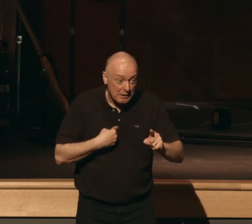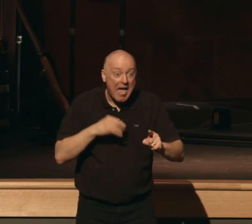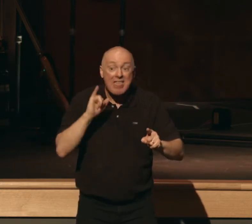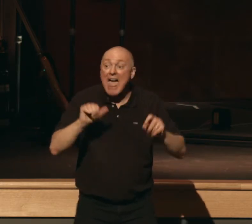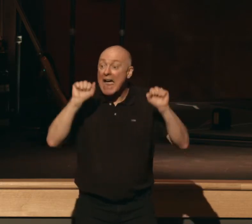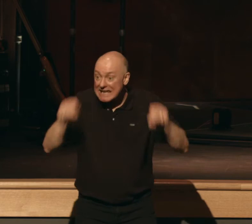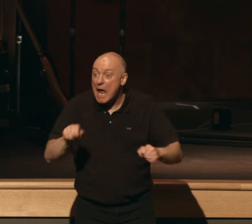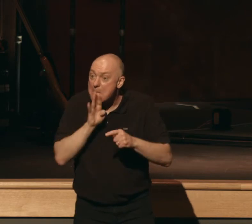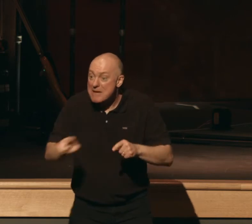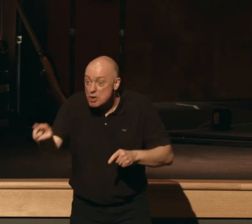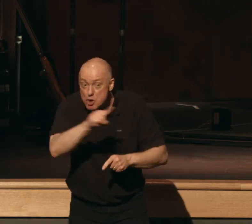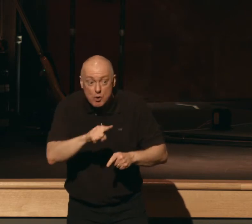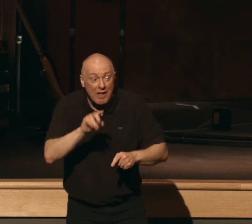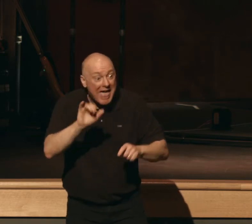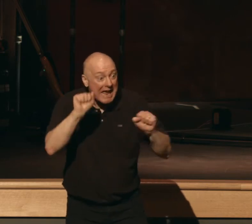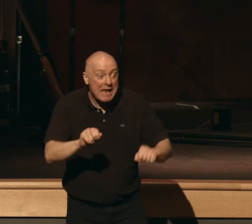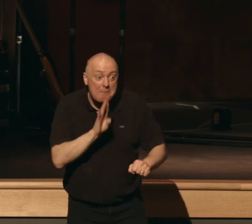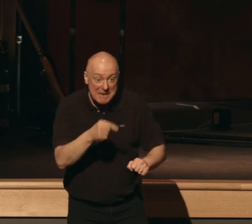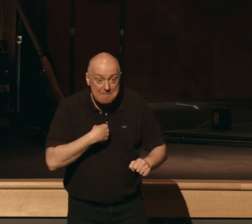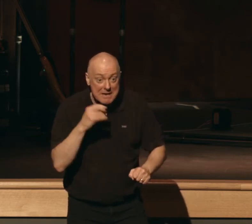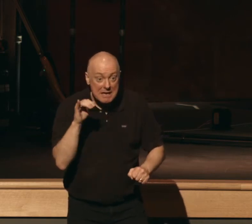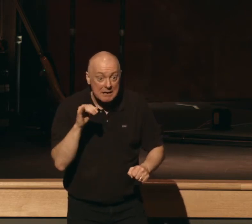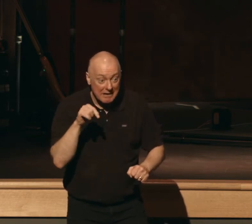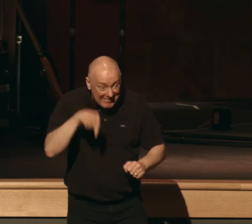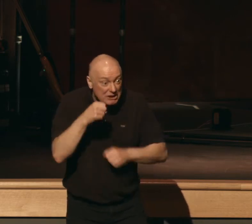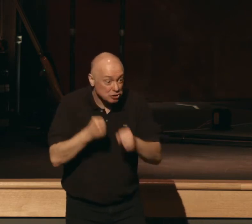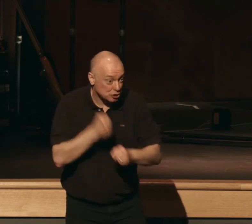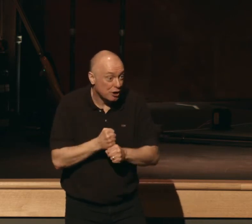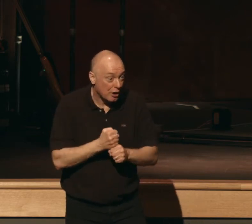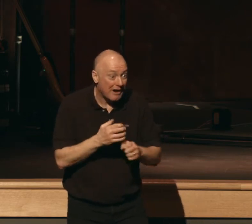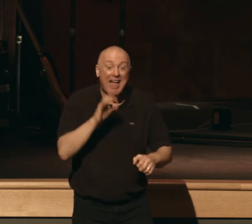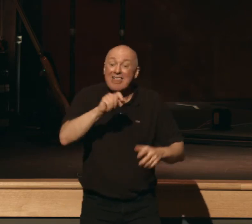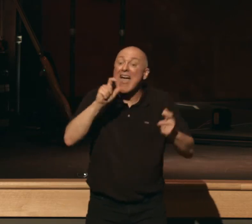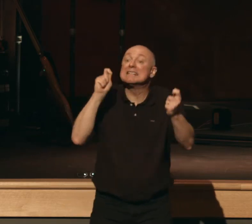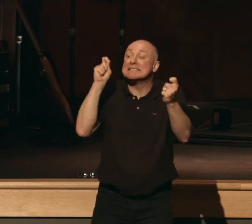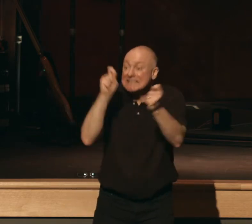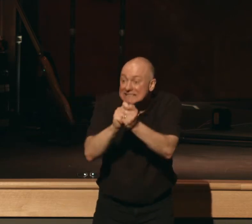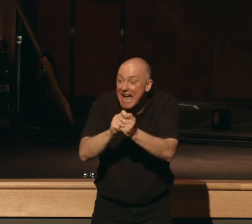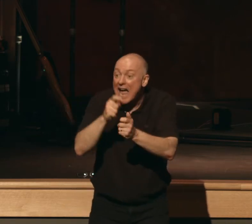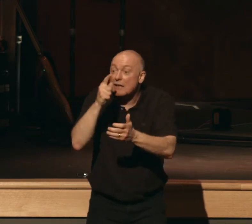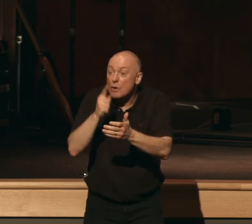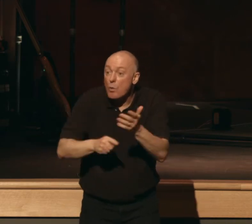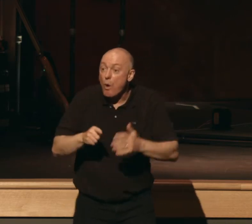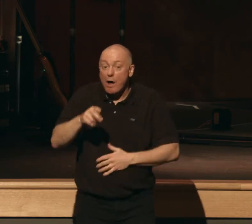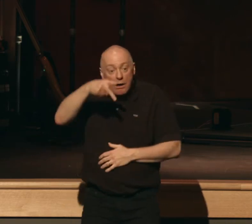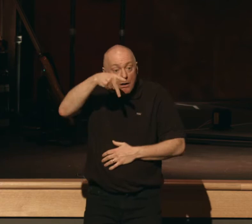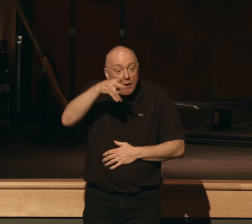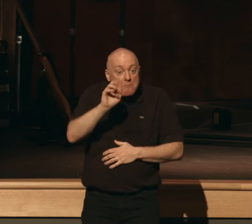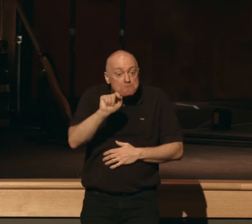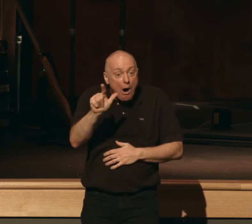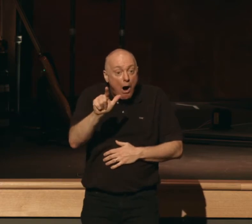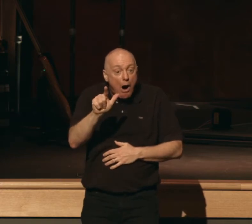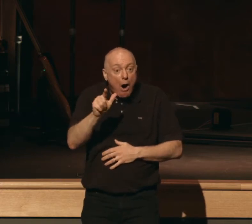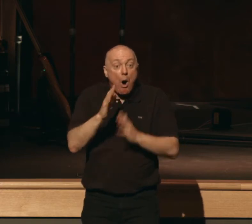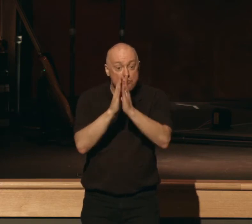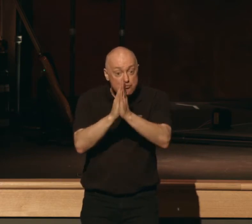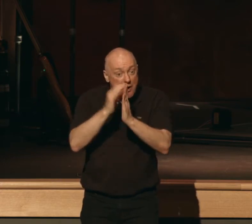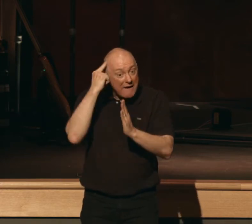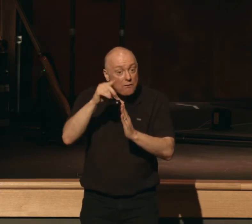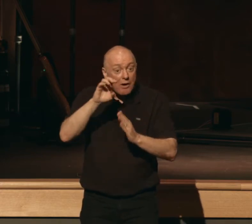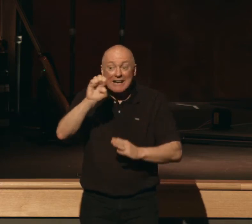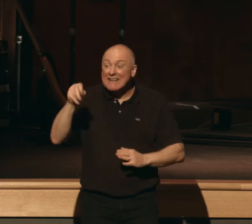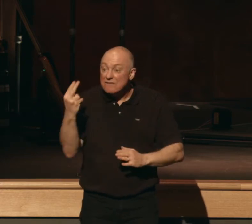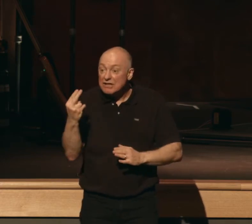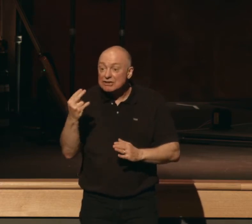you, and that can be me this year. And this is exactly what the Apostle Paul is praying for